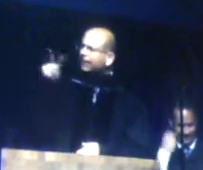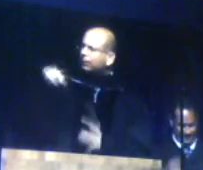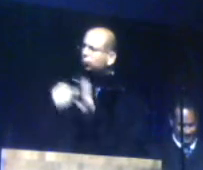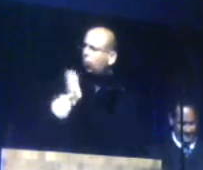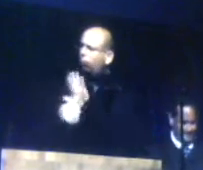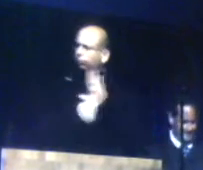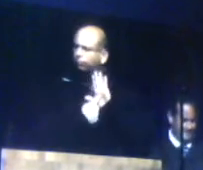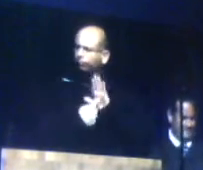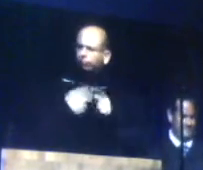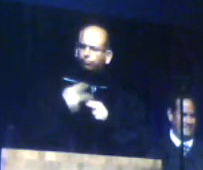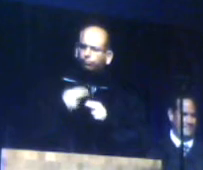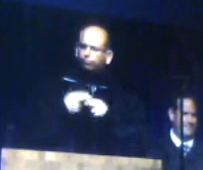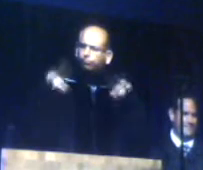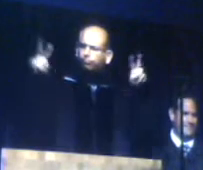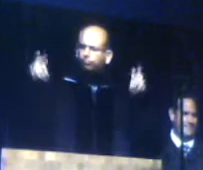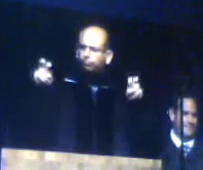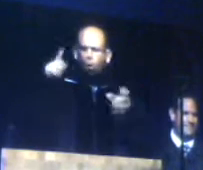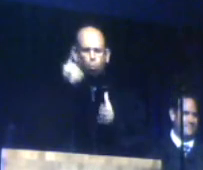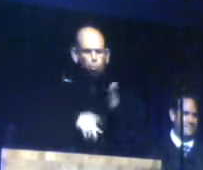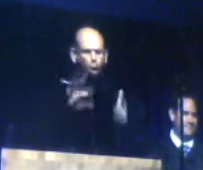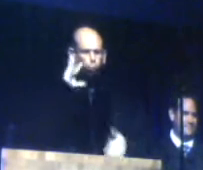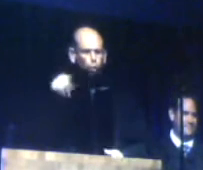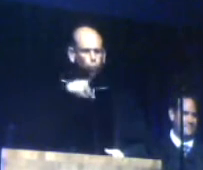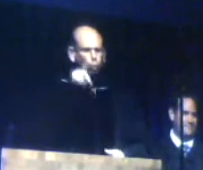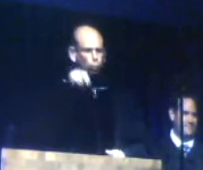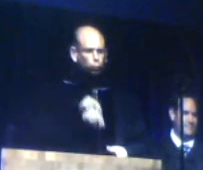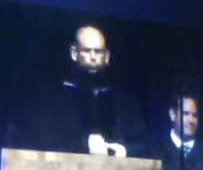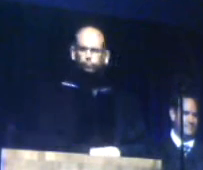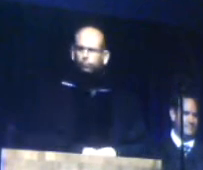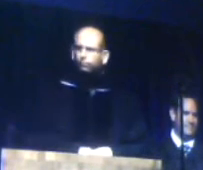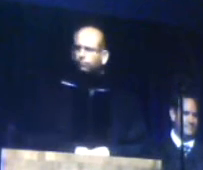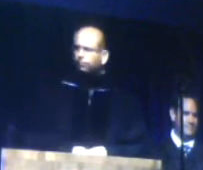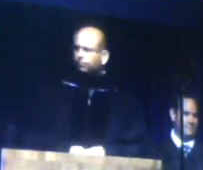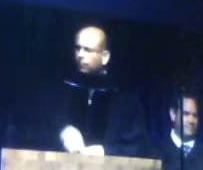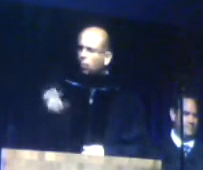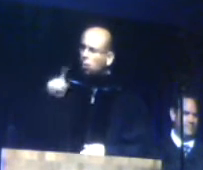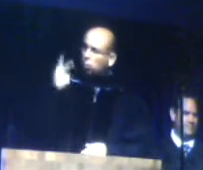Recently I saw the TV show called What Would You Do?